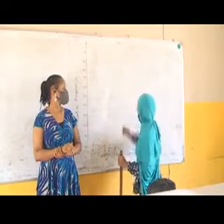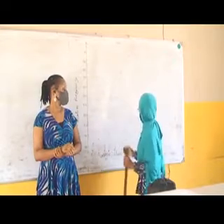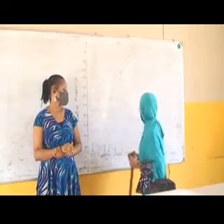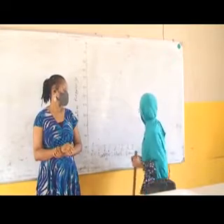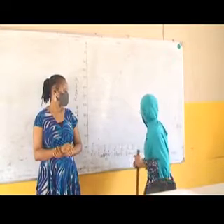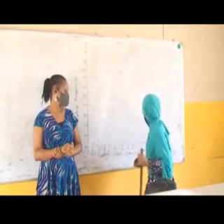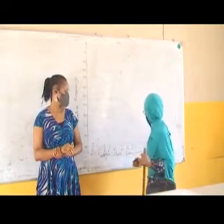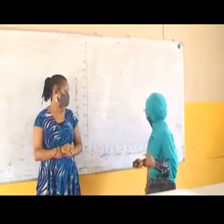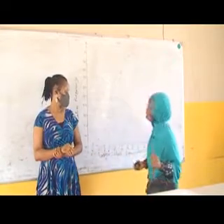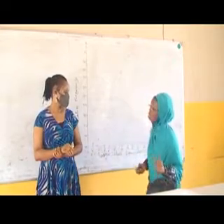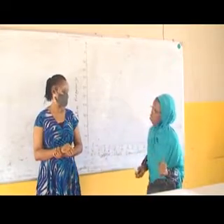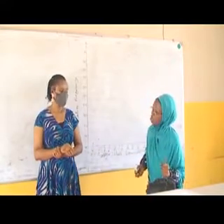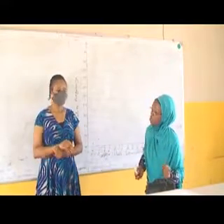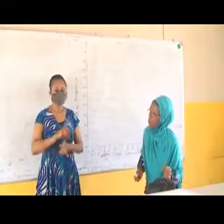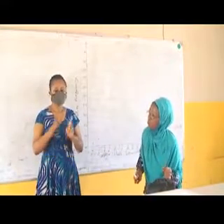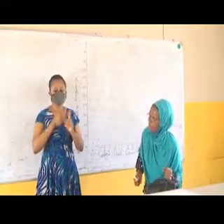Then when it is